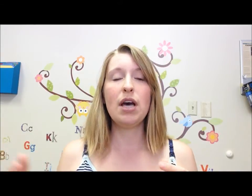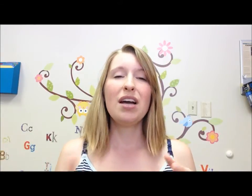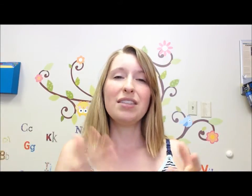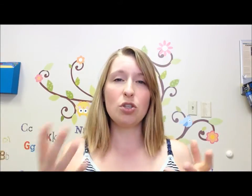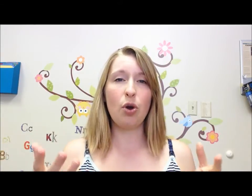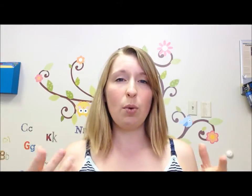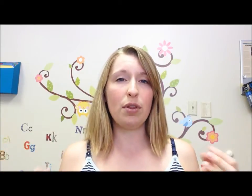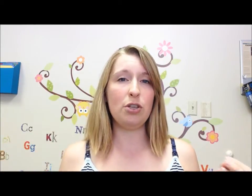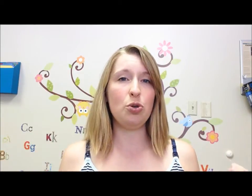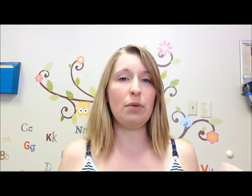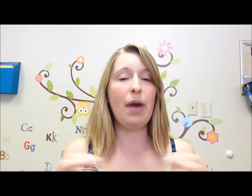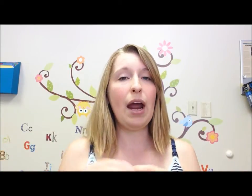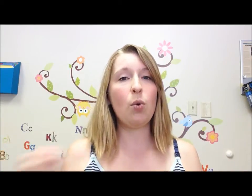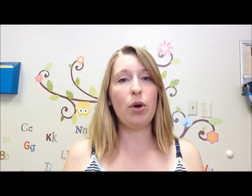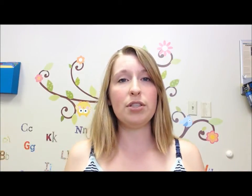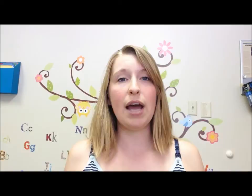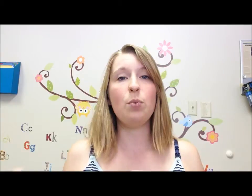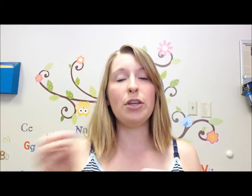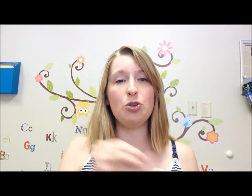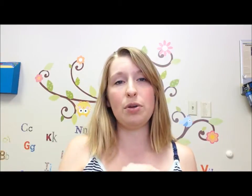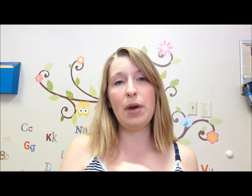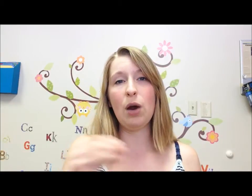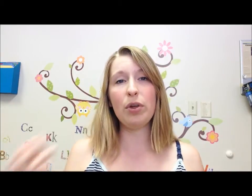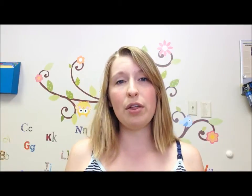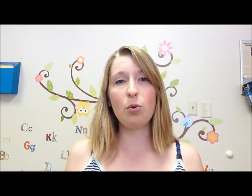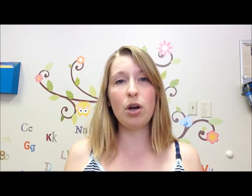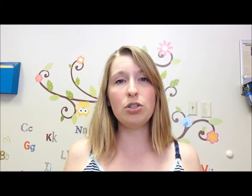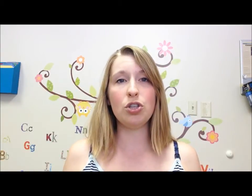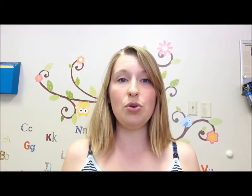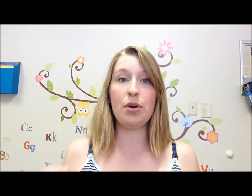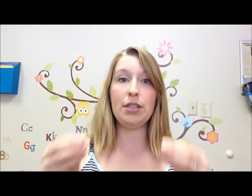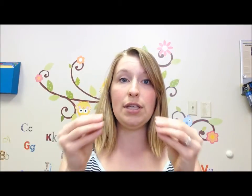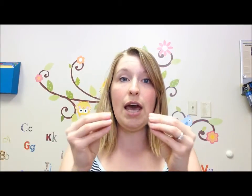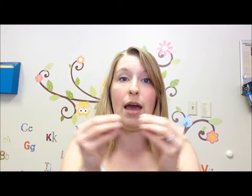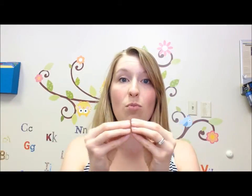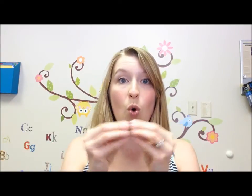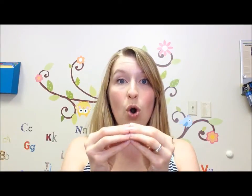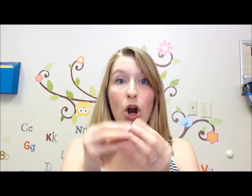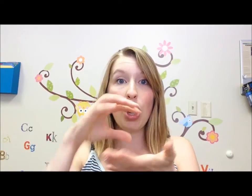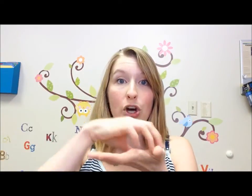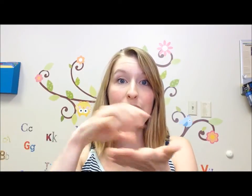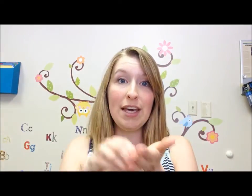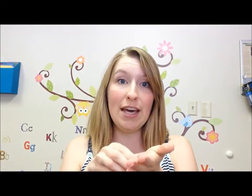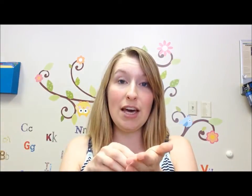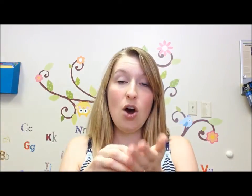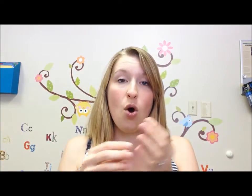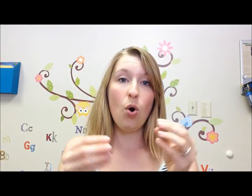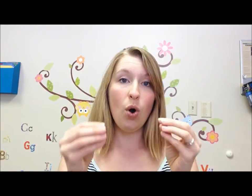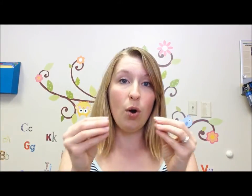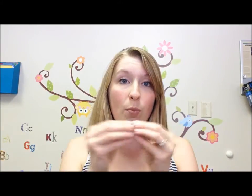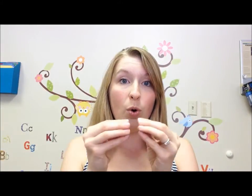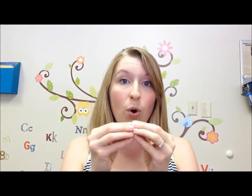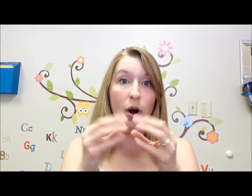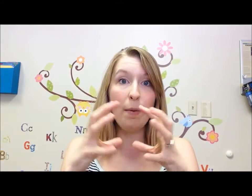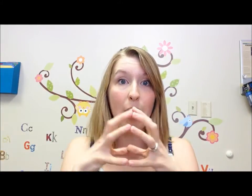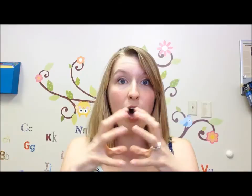because it's a great word that you can pair, sign that you can pair with other words. So you can say more cookie or more